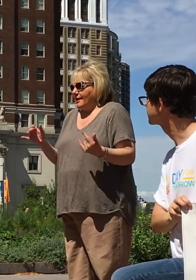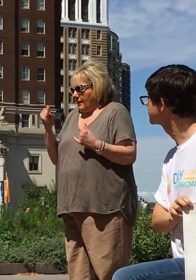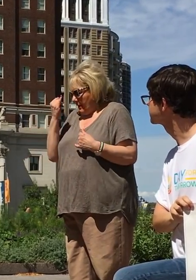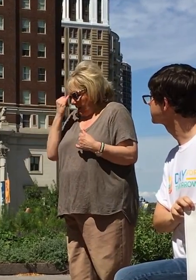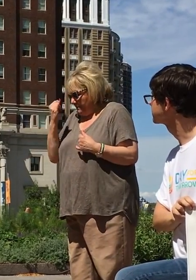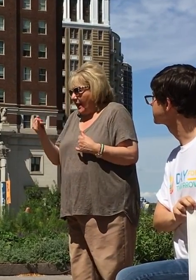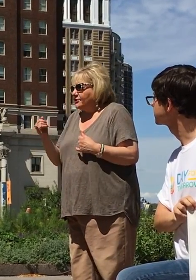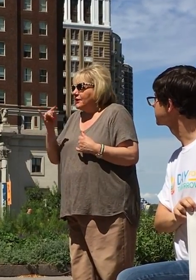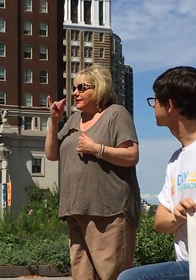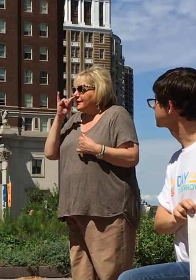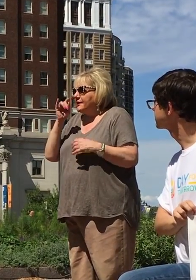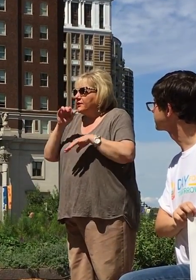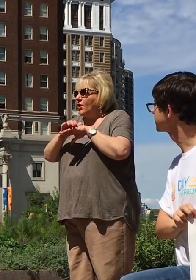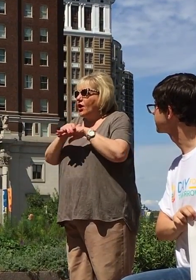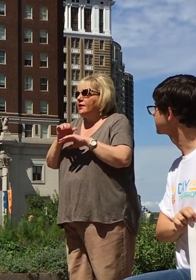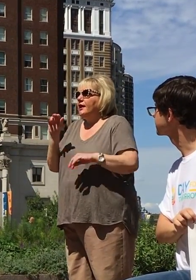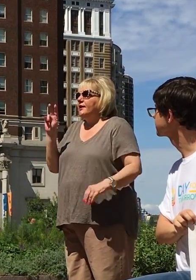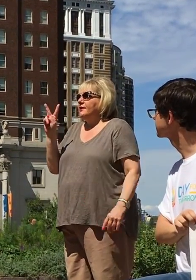on a ventilator,